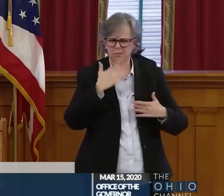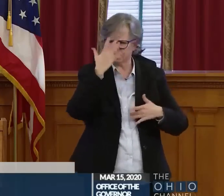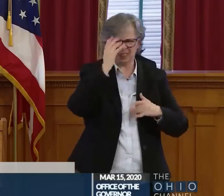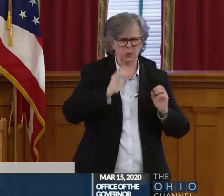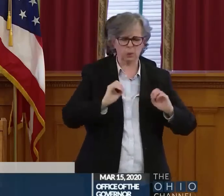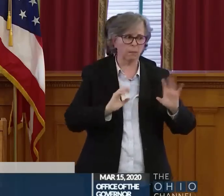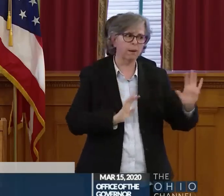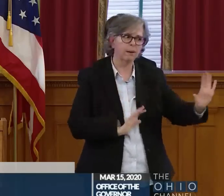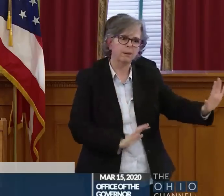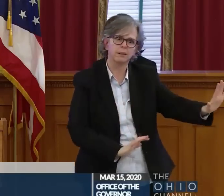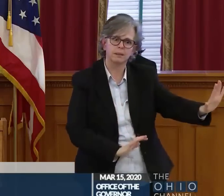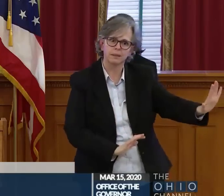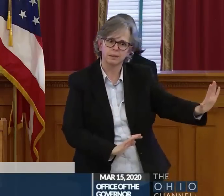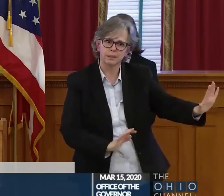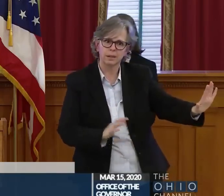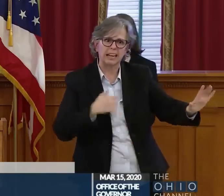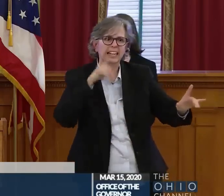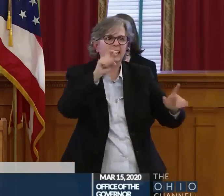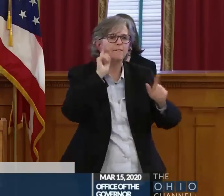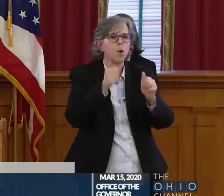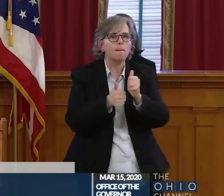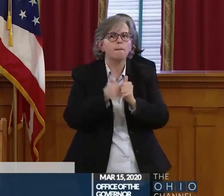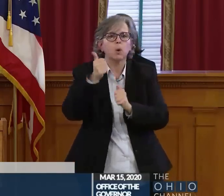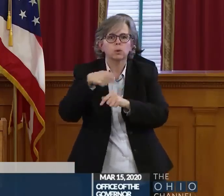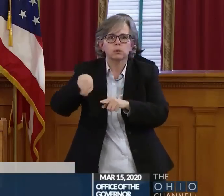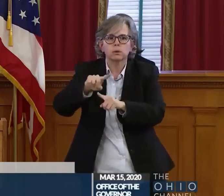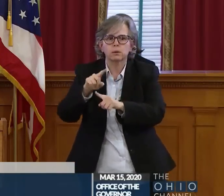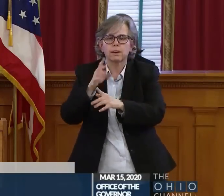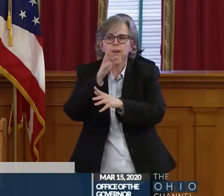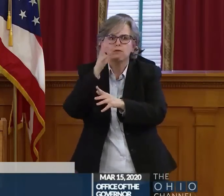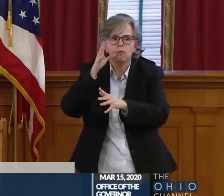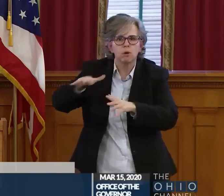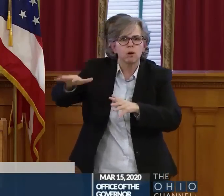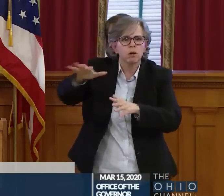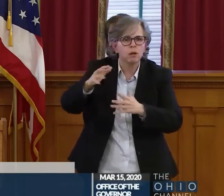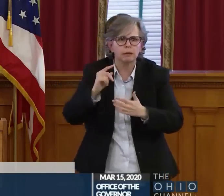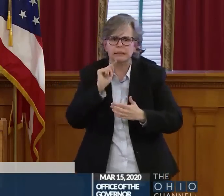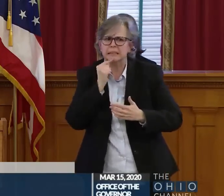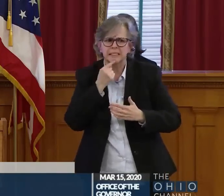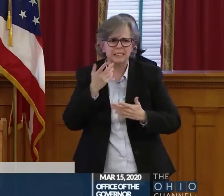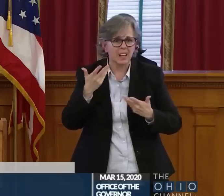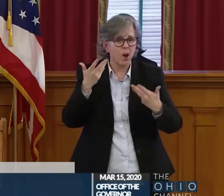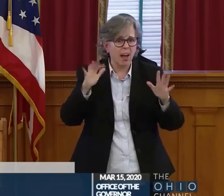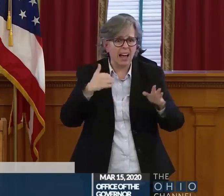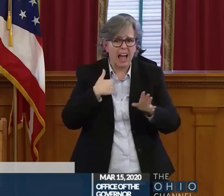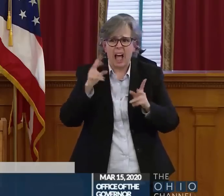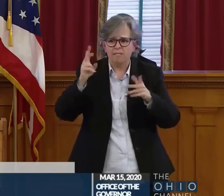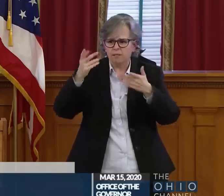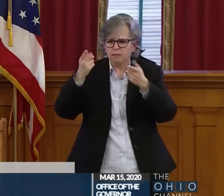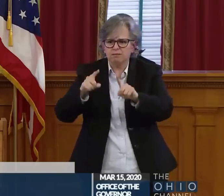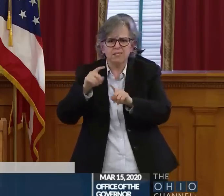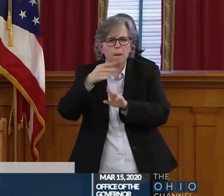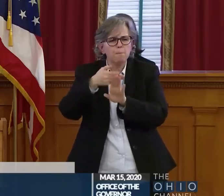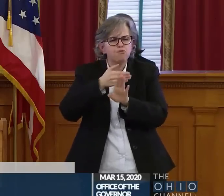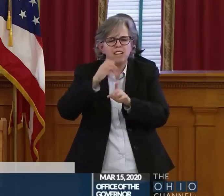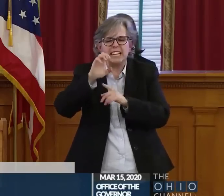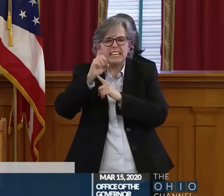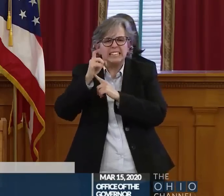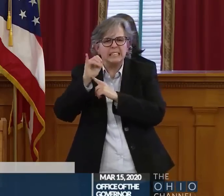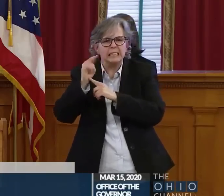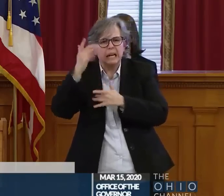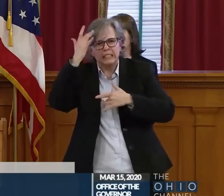our most vulnerable, so many people in our country have pre-existing conditions of heart disease, diabetes, all sorts of